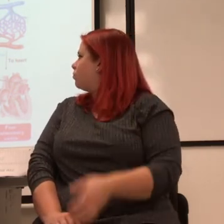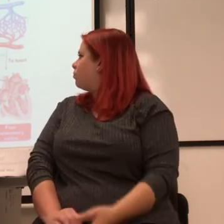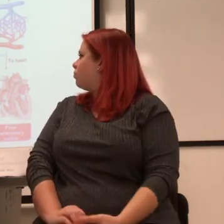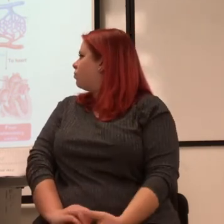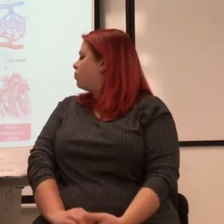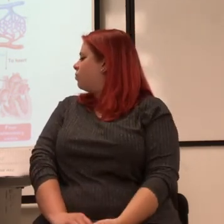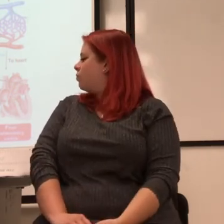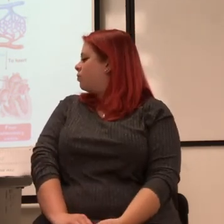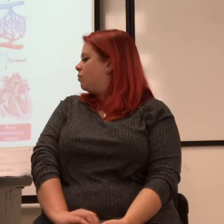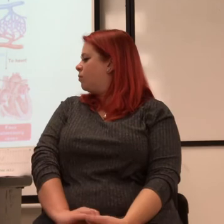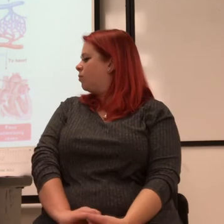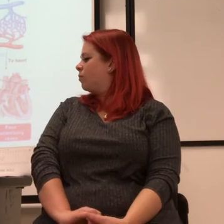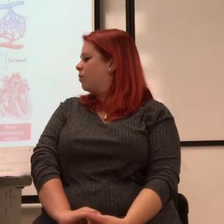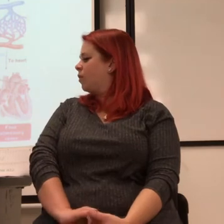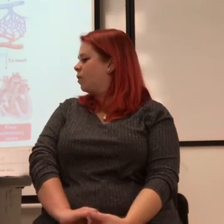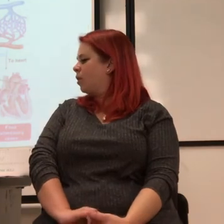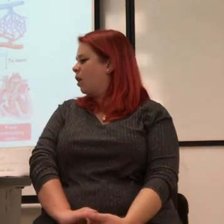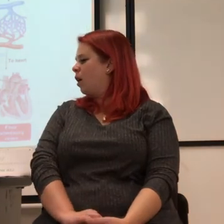to